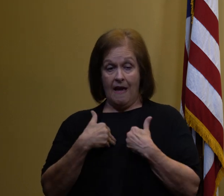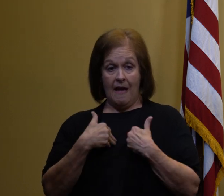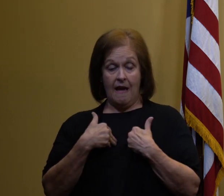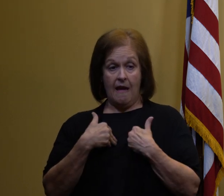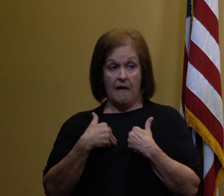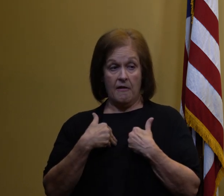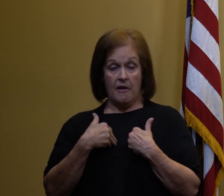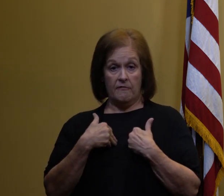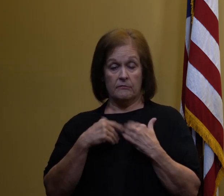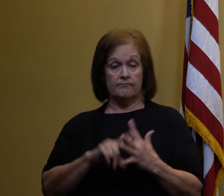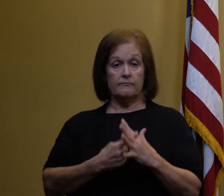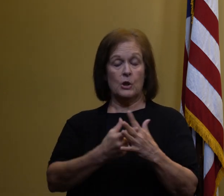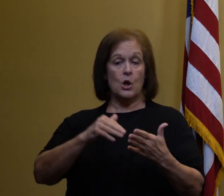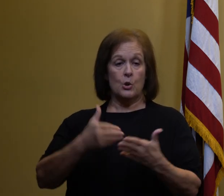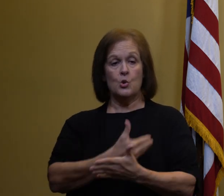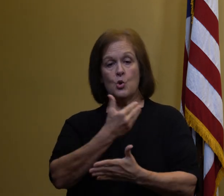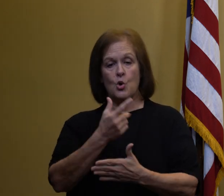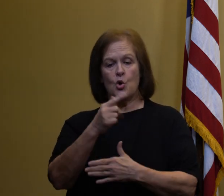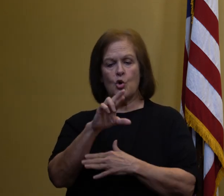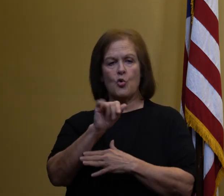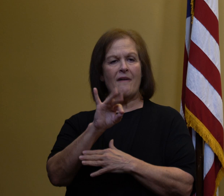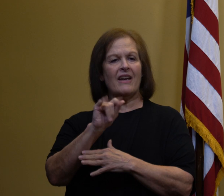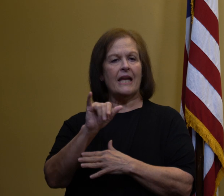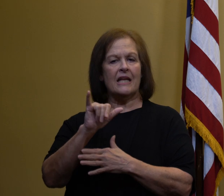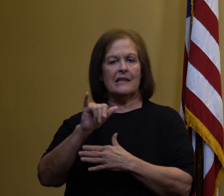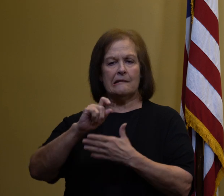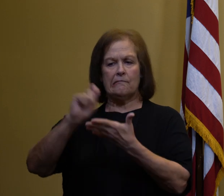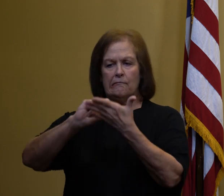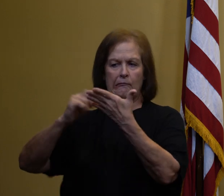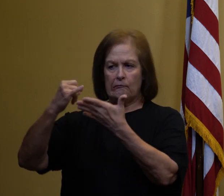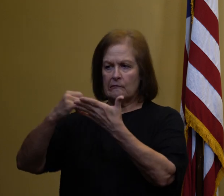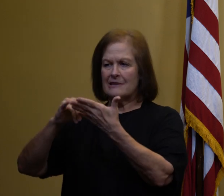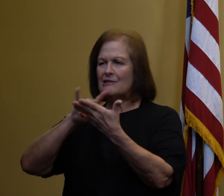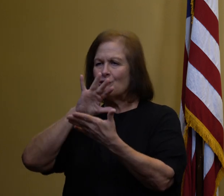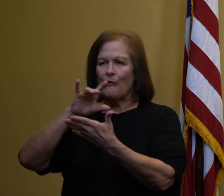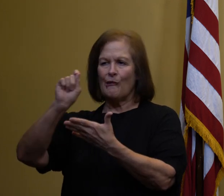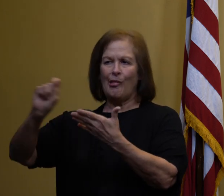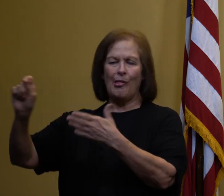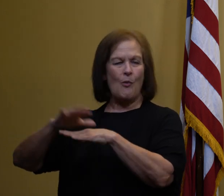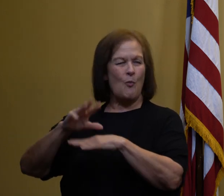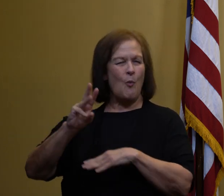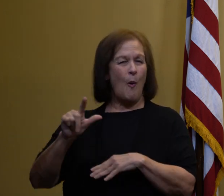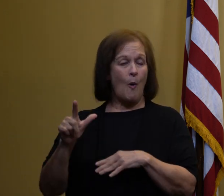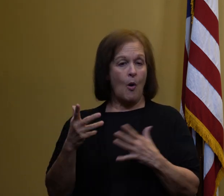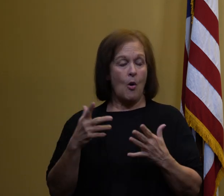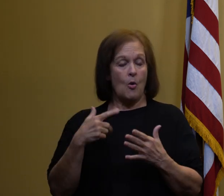an official launch of a new graffiti abatement program. It was one that we